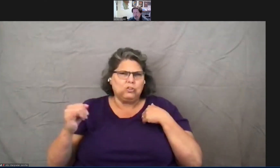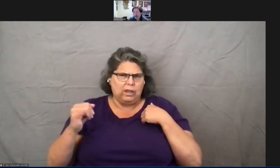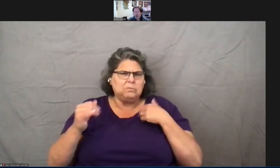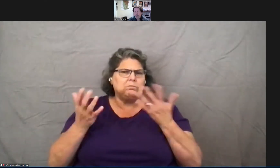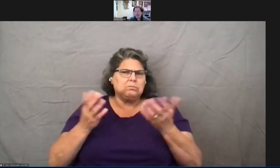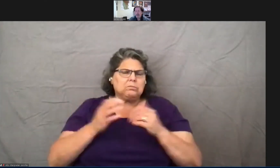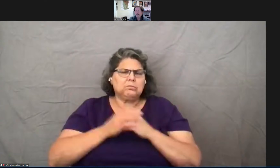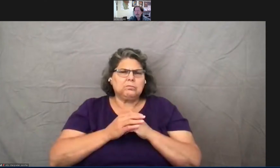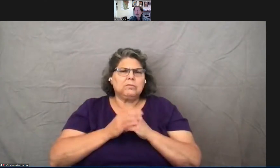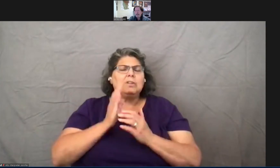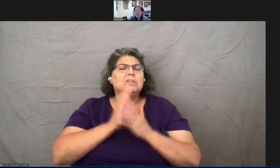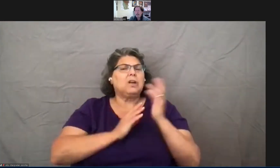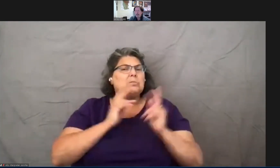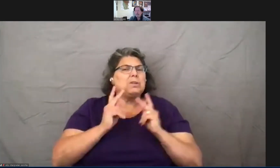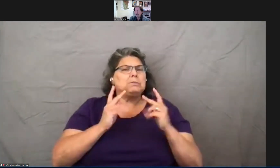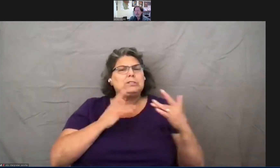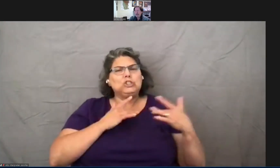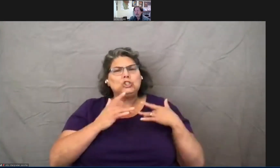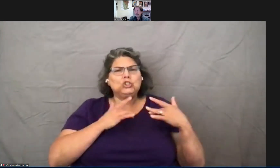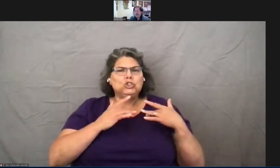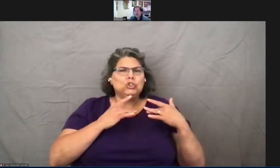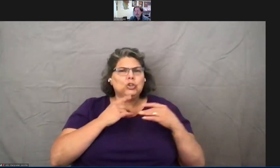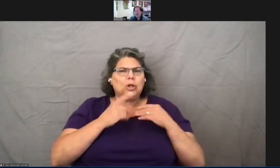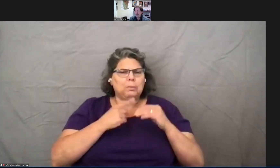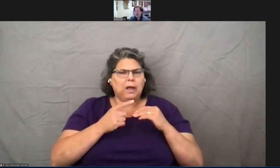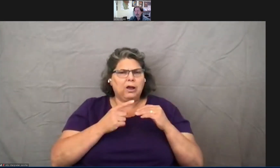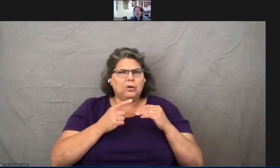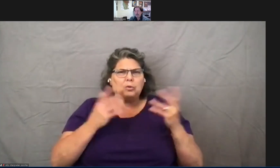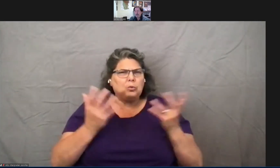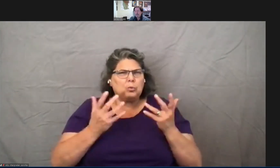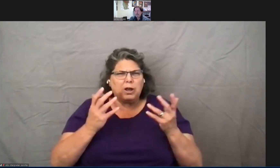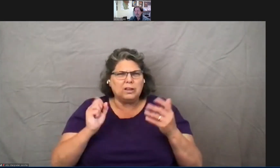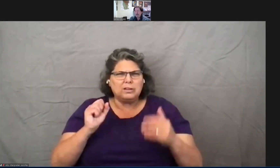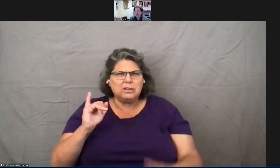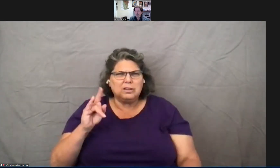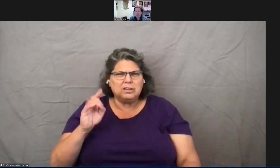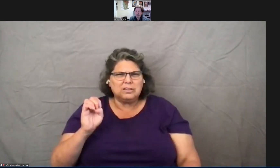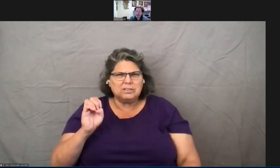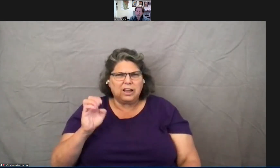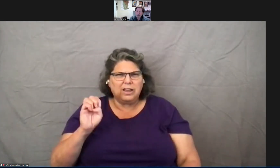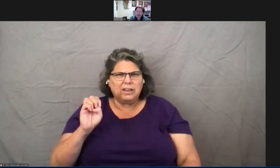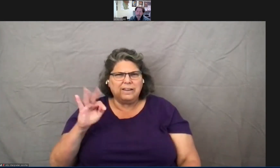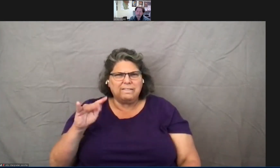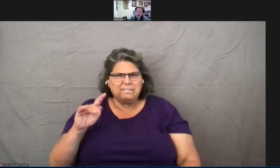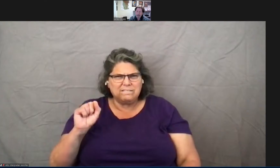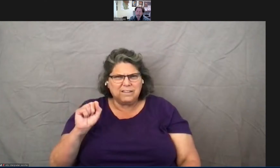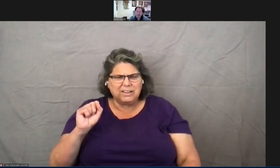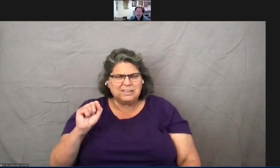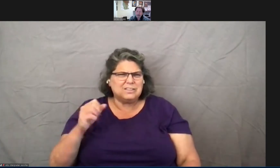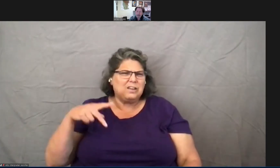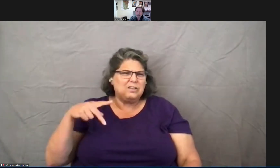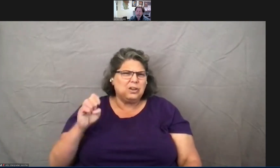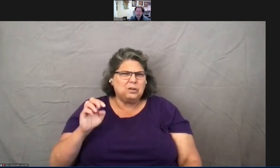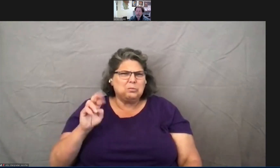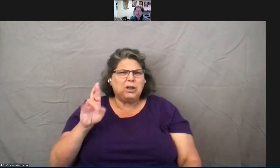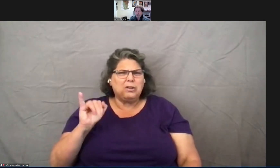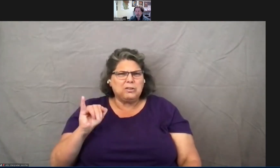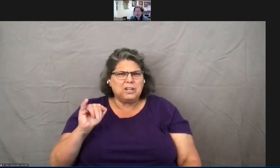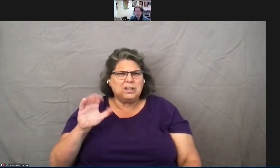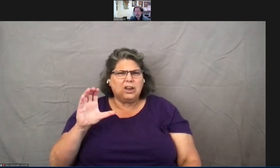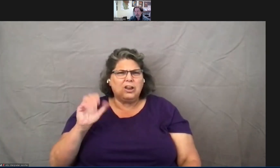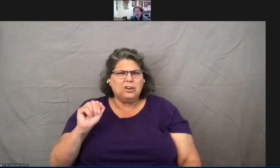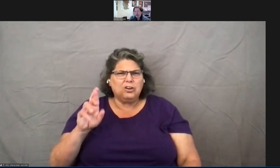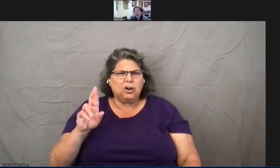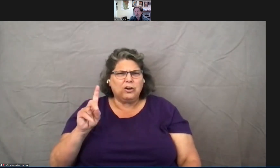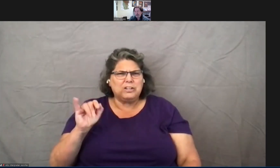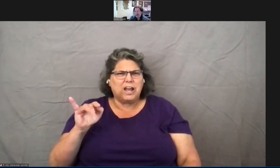initial concern about side effects of pericarditis with the mRNA vaccines.